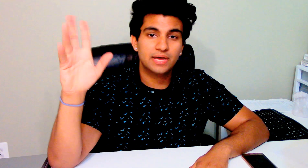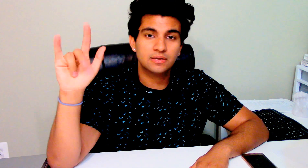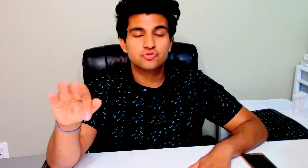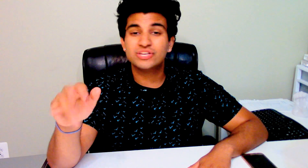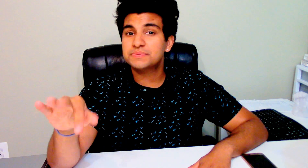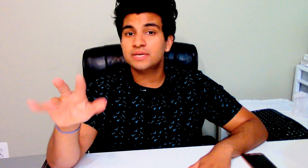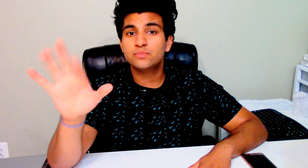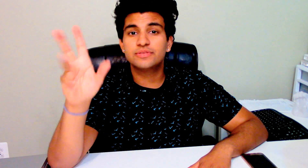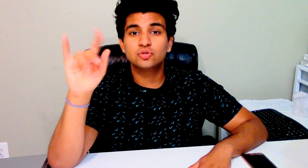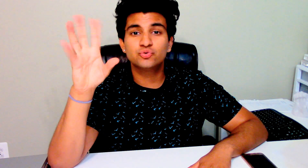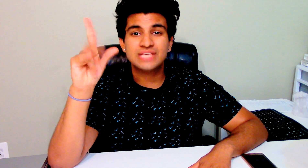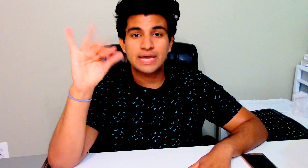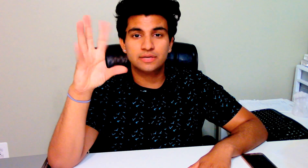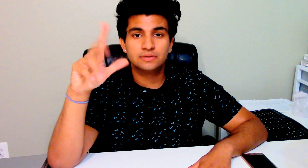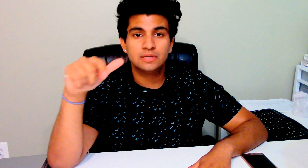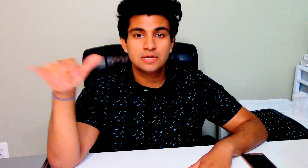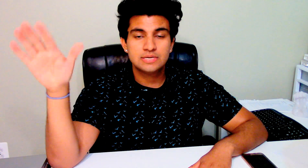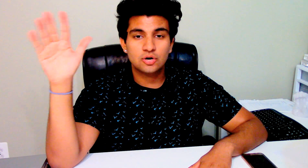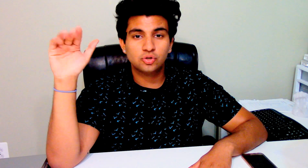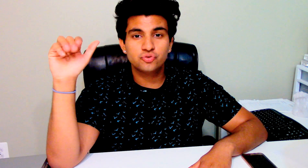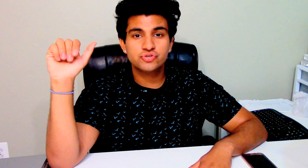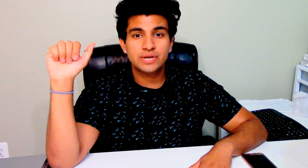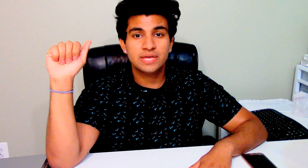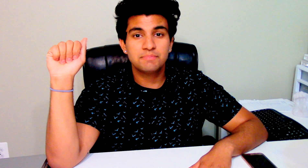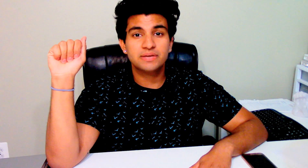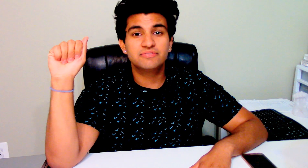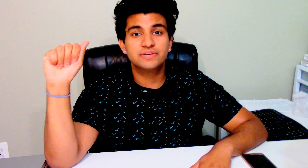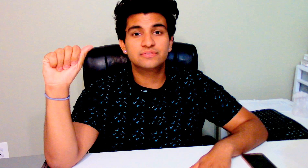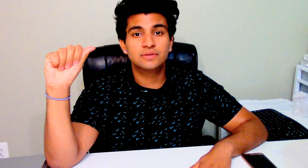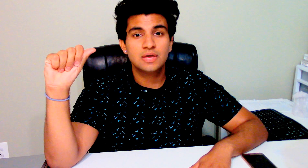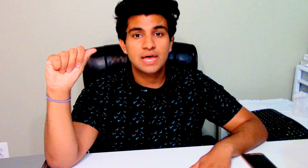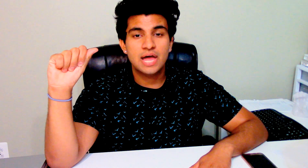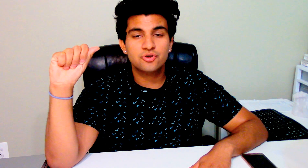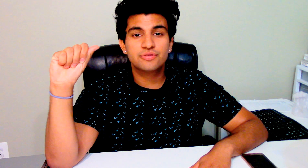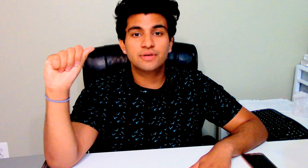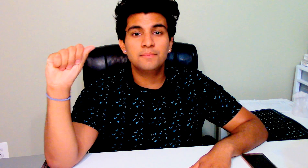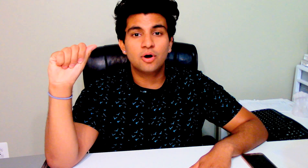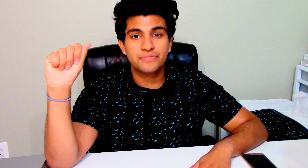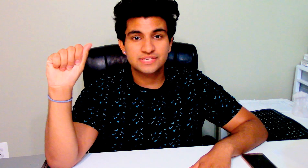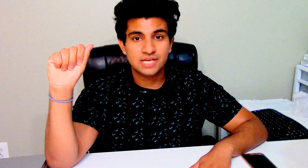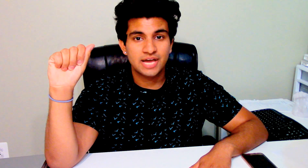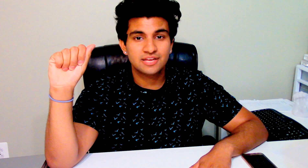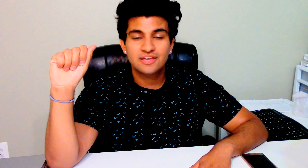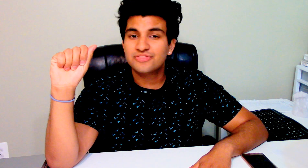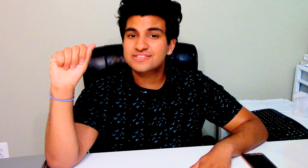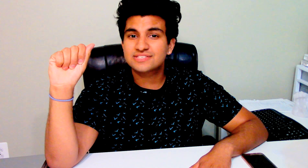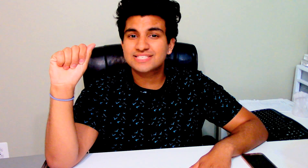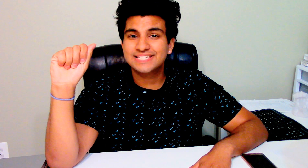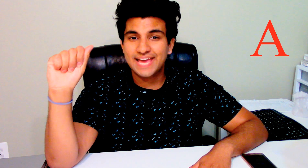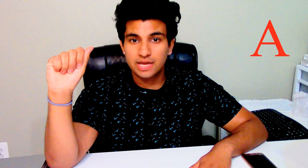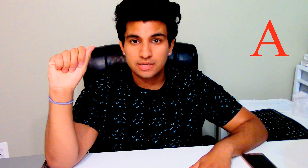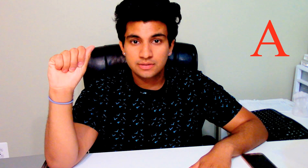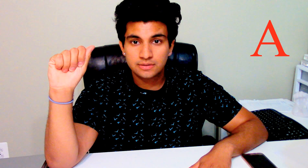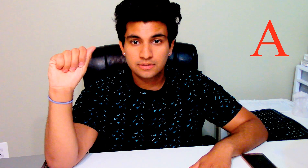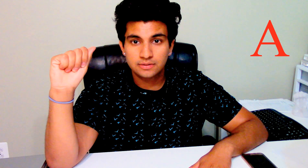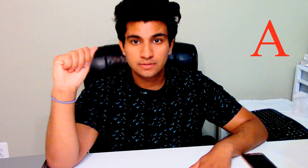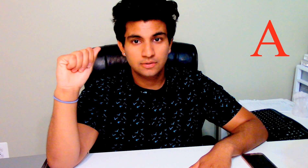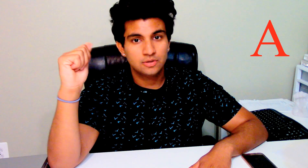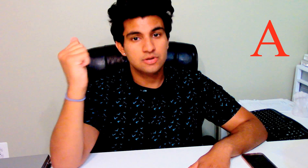so let's begin with a loose hand. Now close your hand, make a fist, and your thumb on the side. This is an A. Nothing